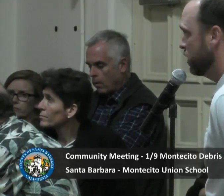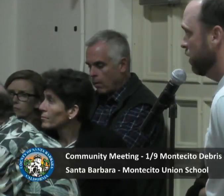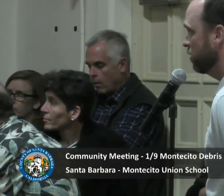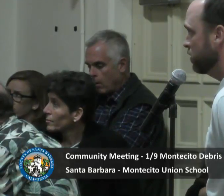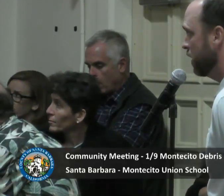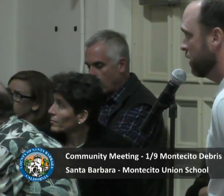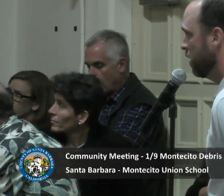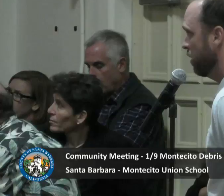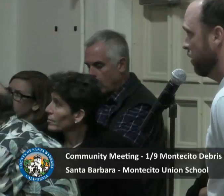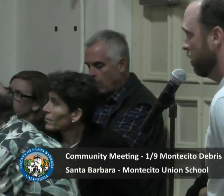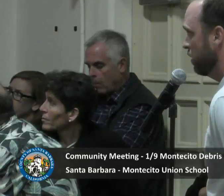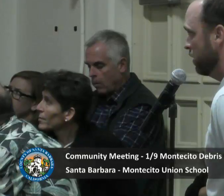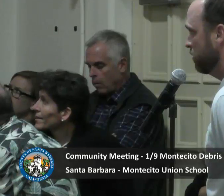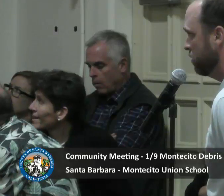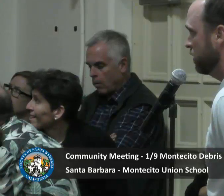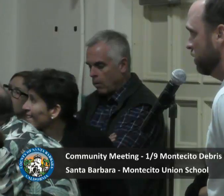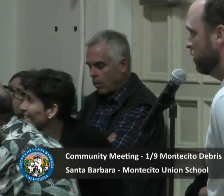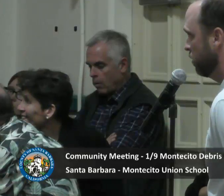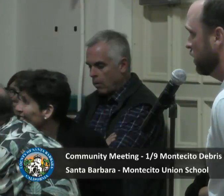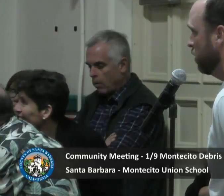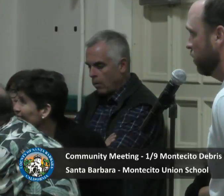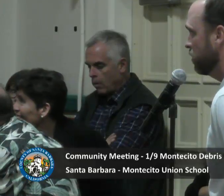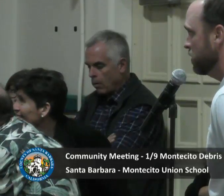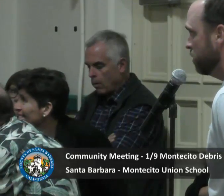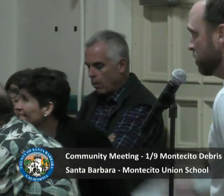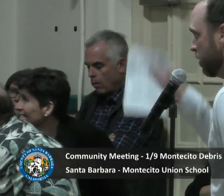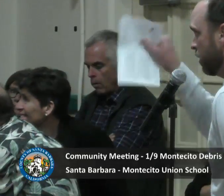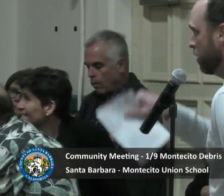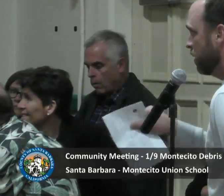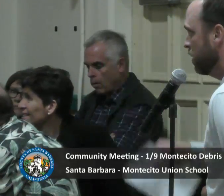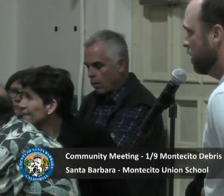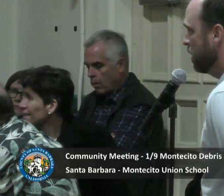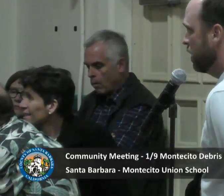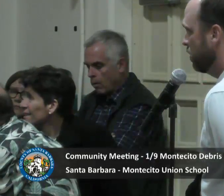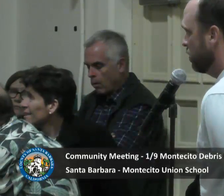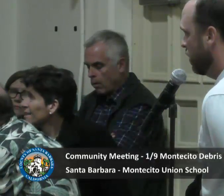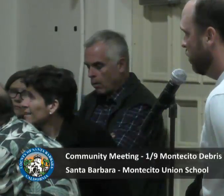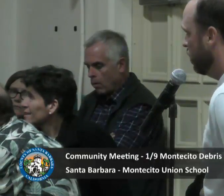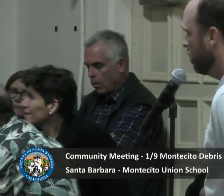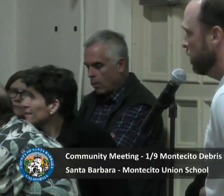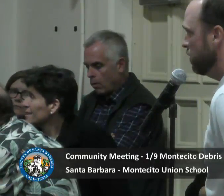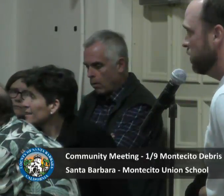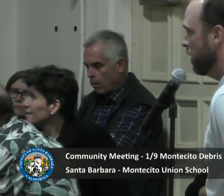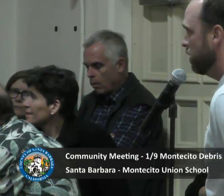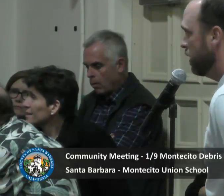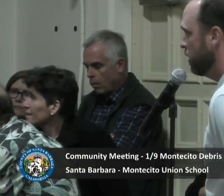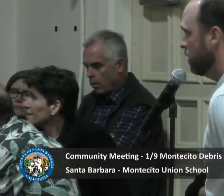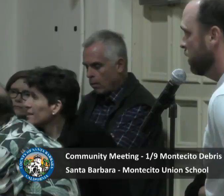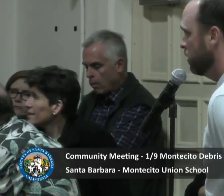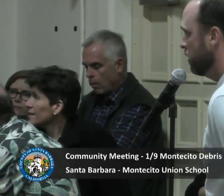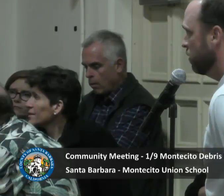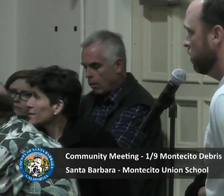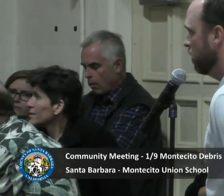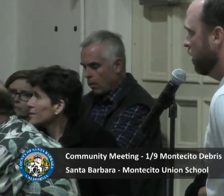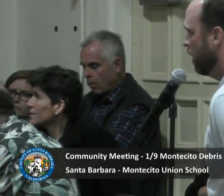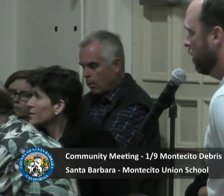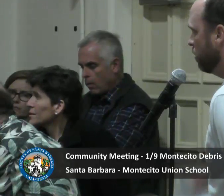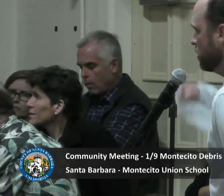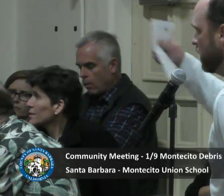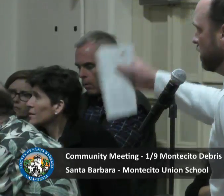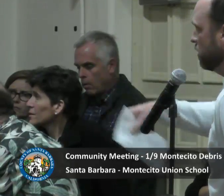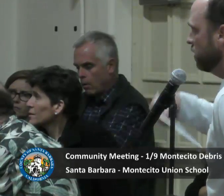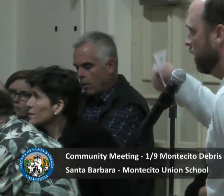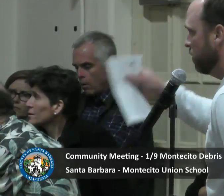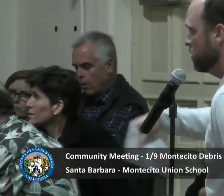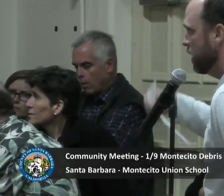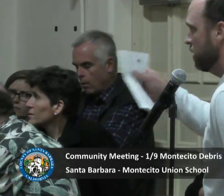put two colors like that on there, you look at where the seams are, and kind of what went into that data, and then how